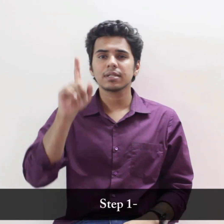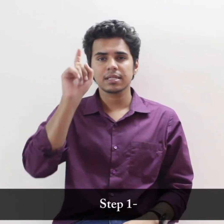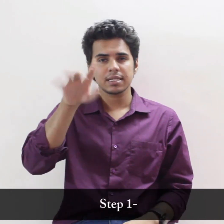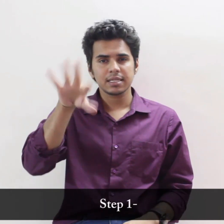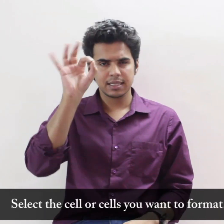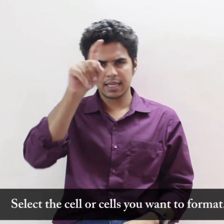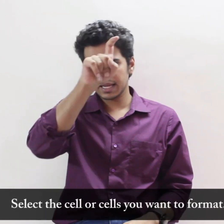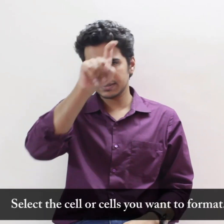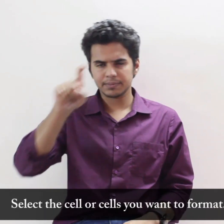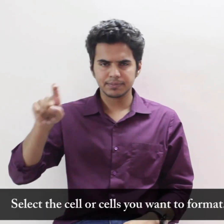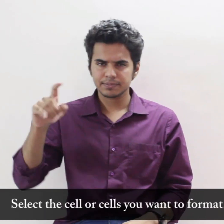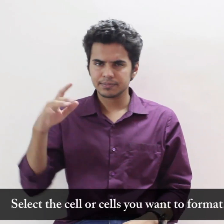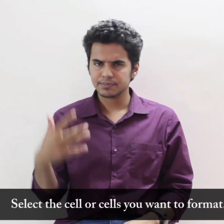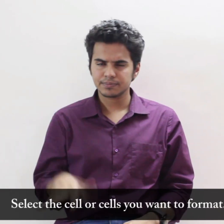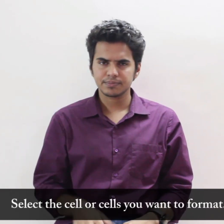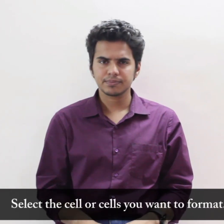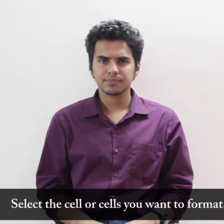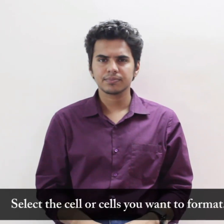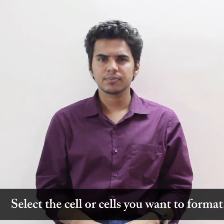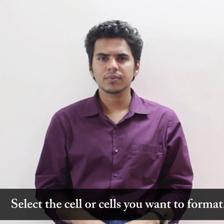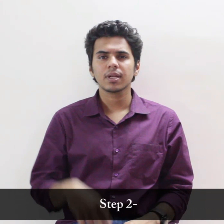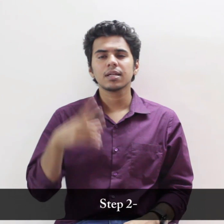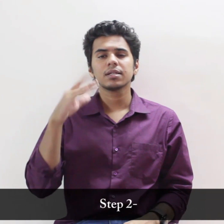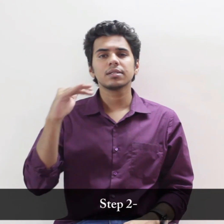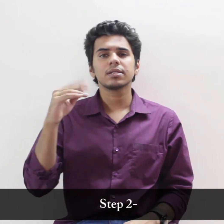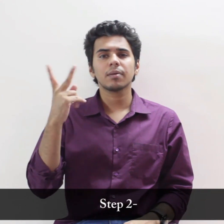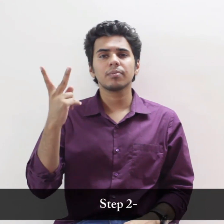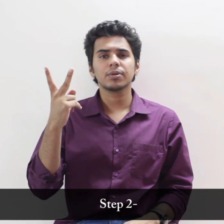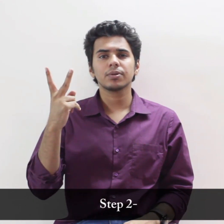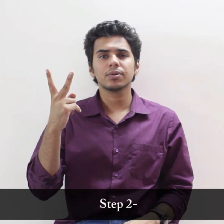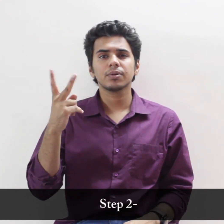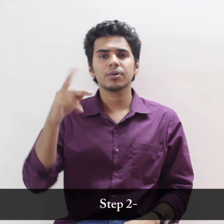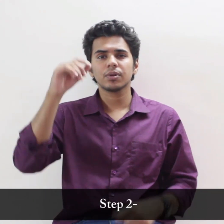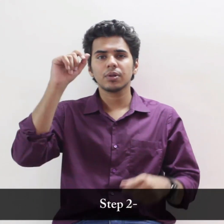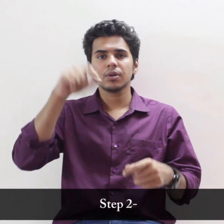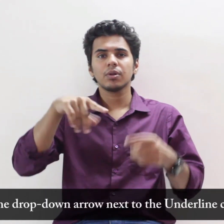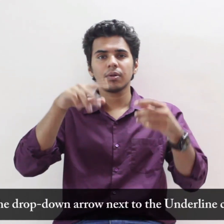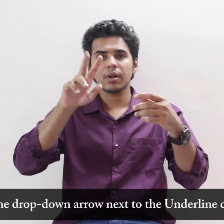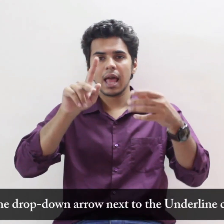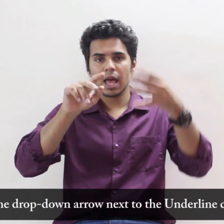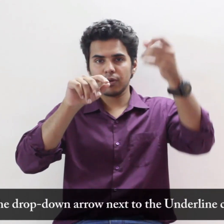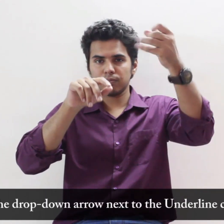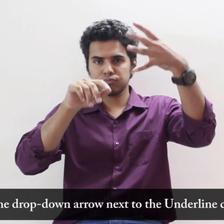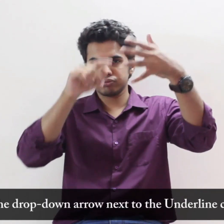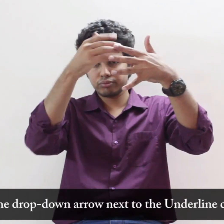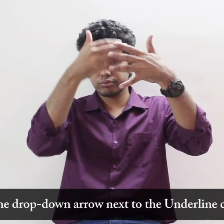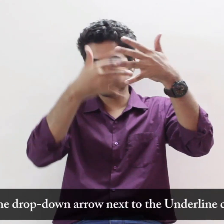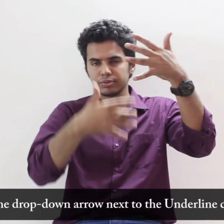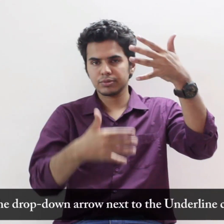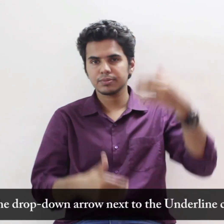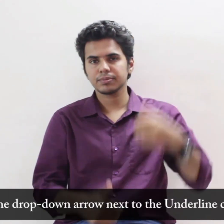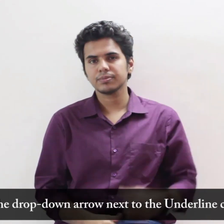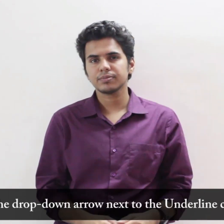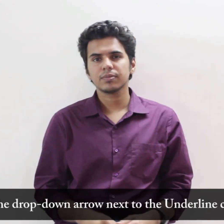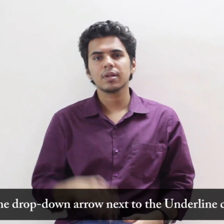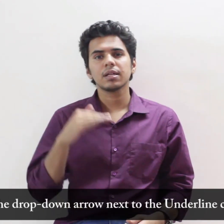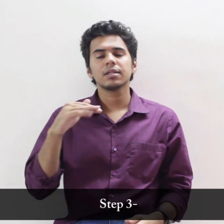Step 1. Select the cell or cells you want to format. Step 2. Click the drop-down arrow next to the underline